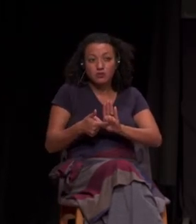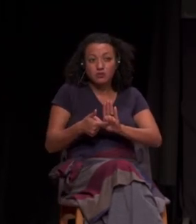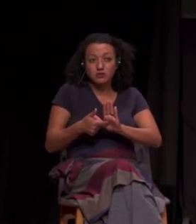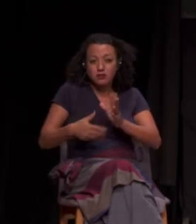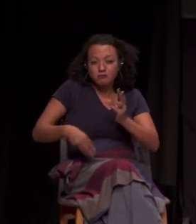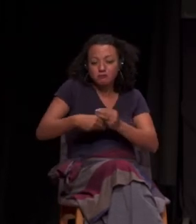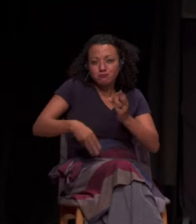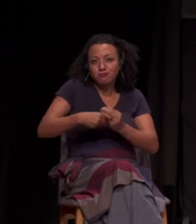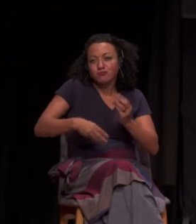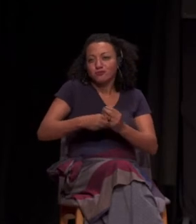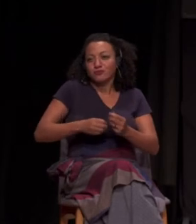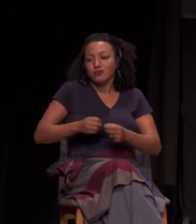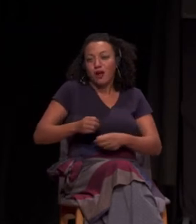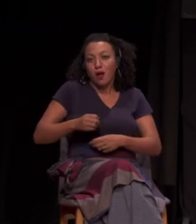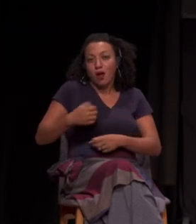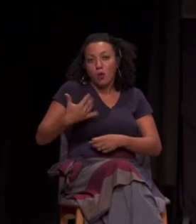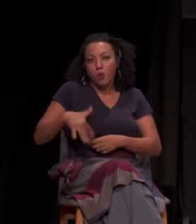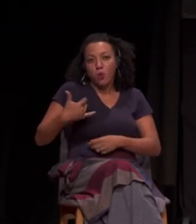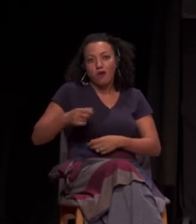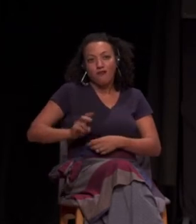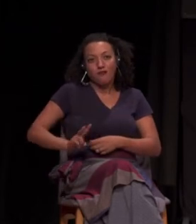adorning this information as well. And